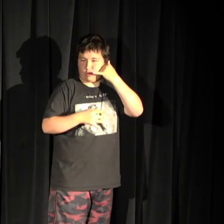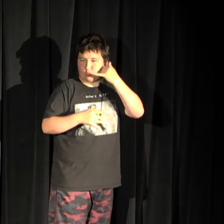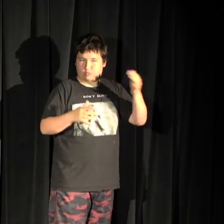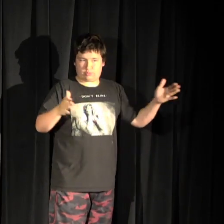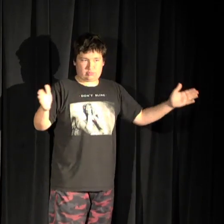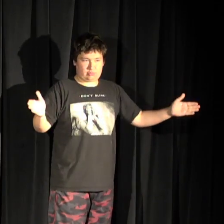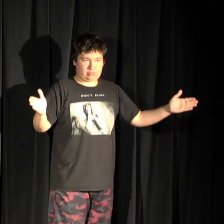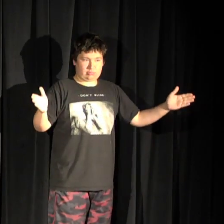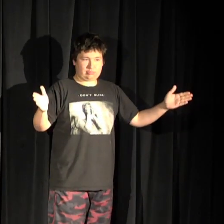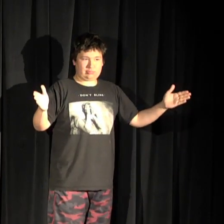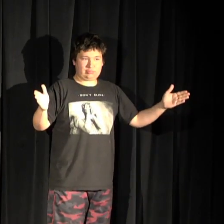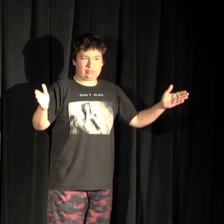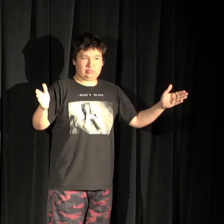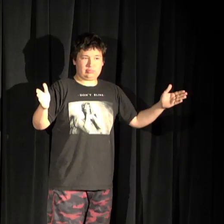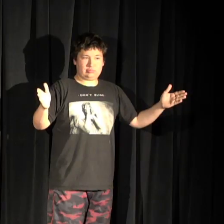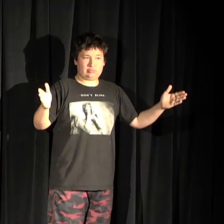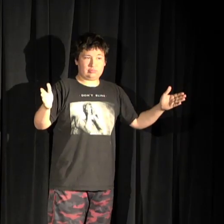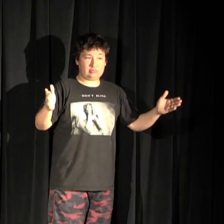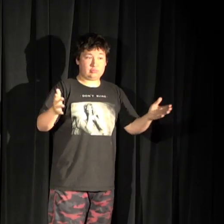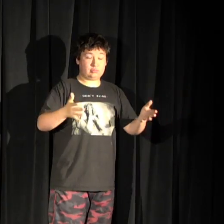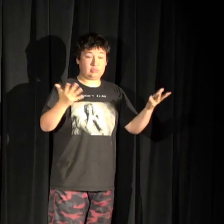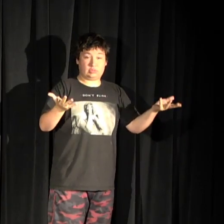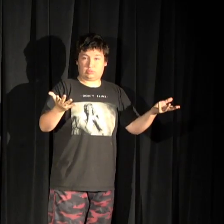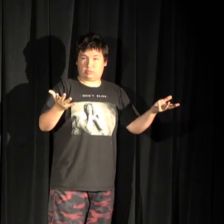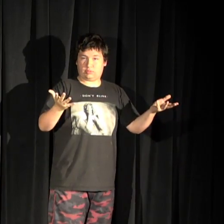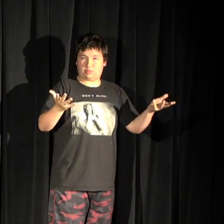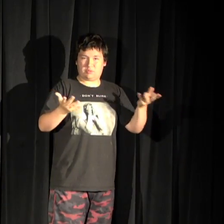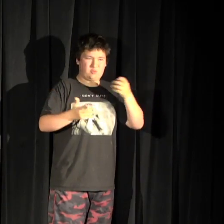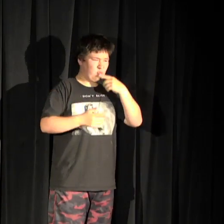So again, it's your typical phone for hearing people.